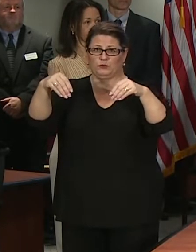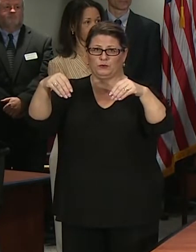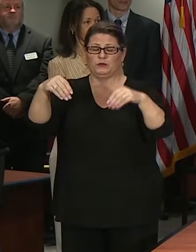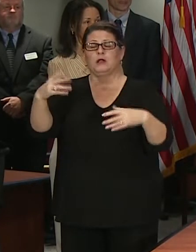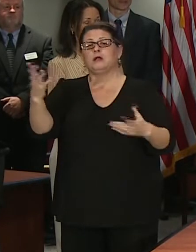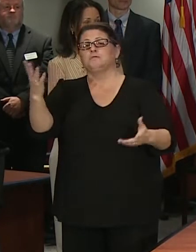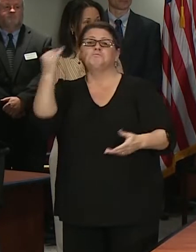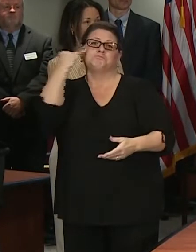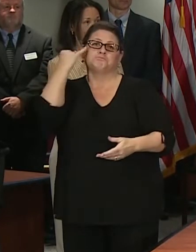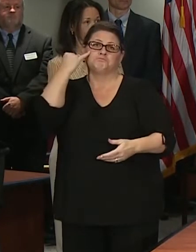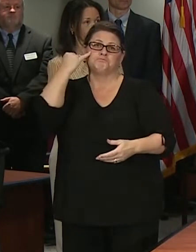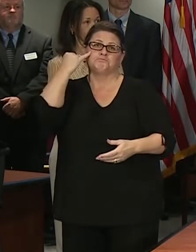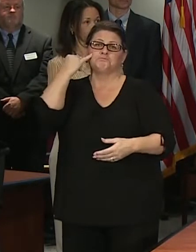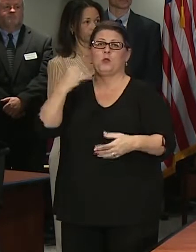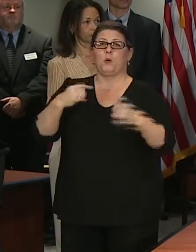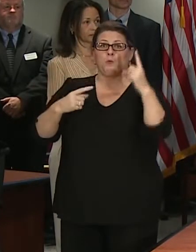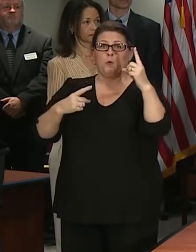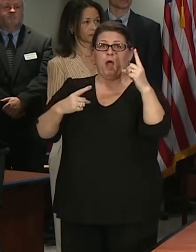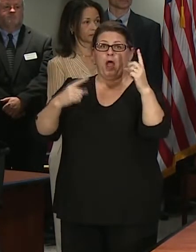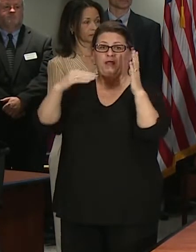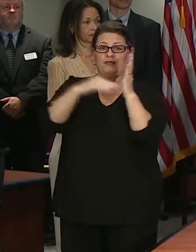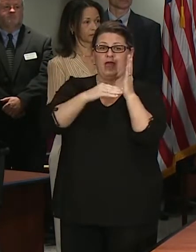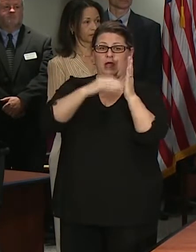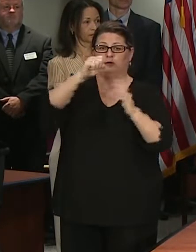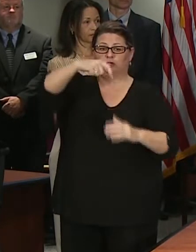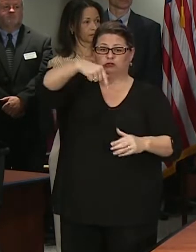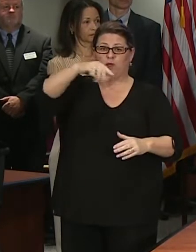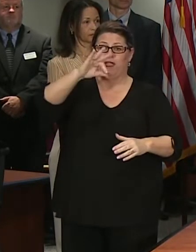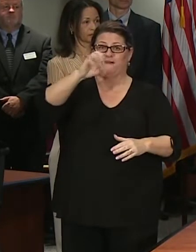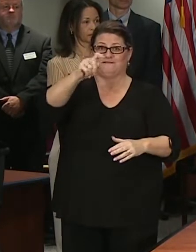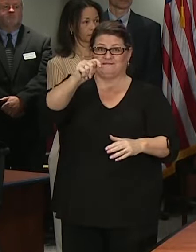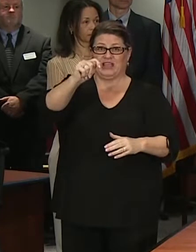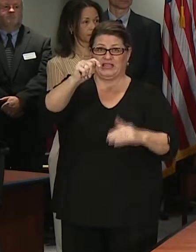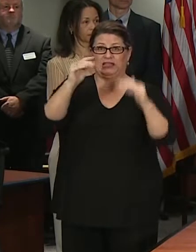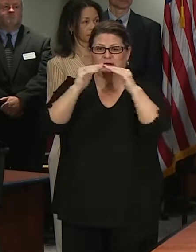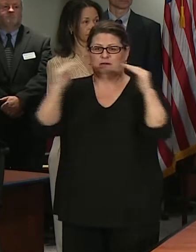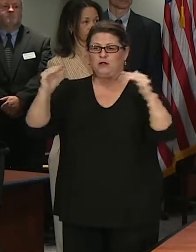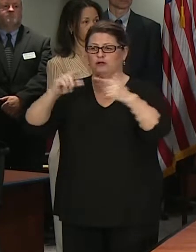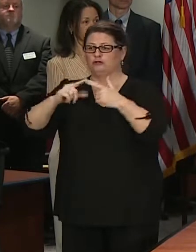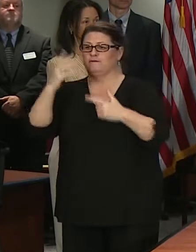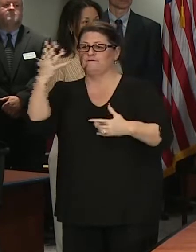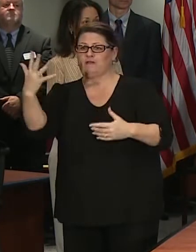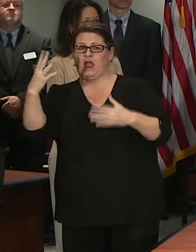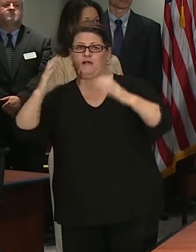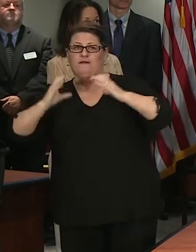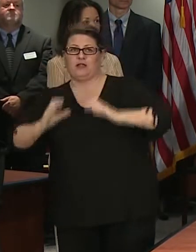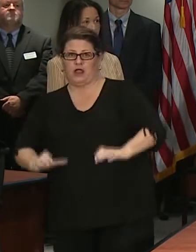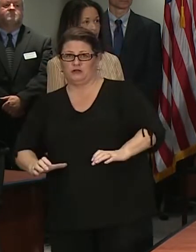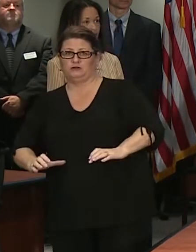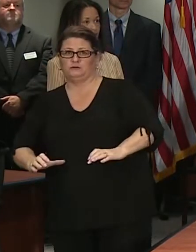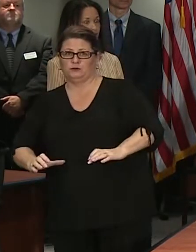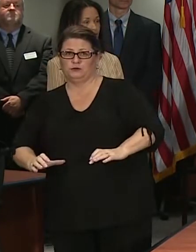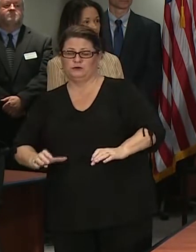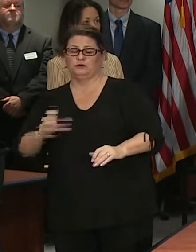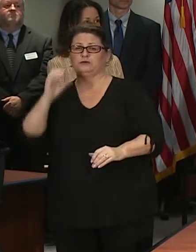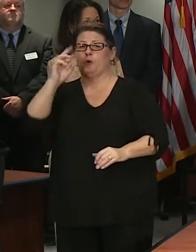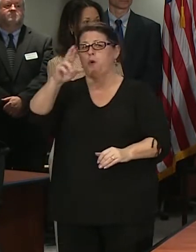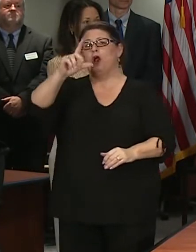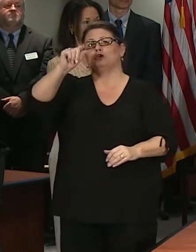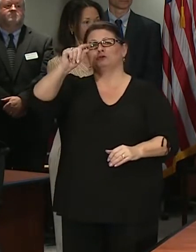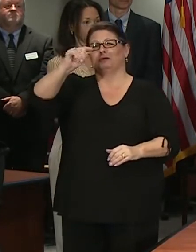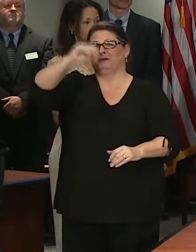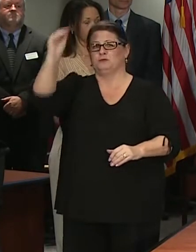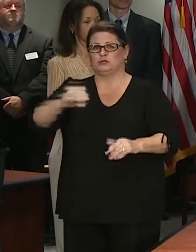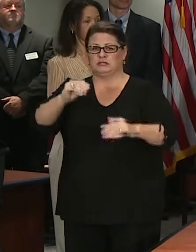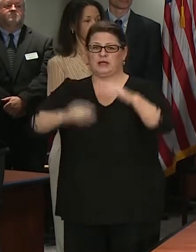customers for every 1,000 square feet in a retail business, or 20% capacity according